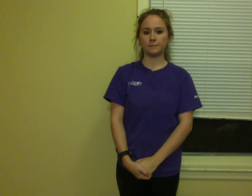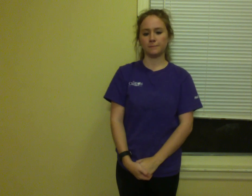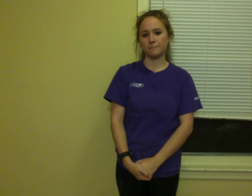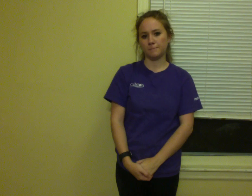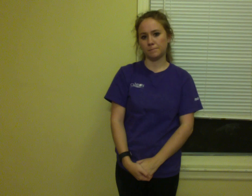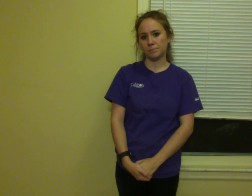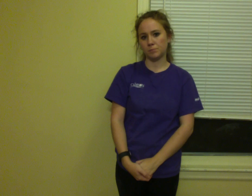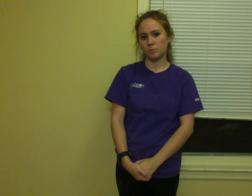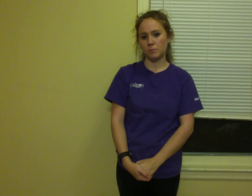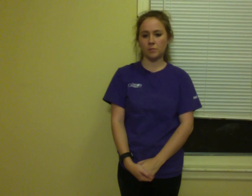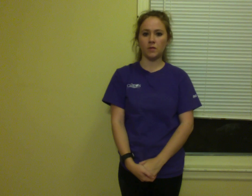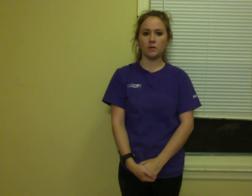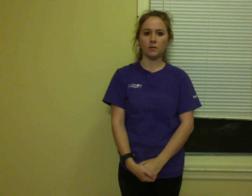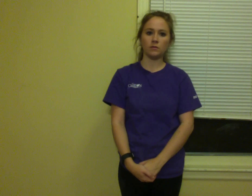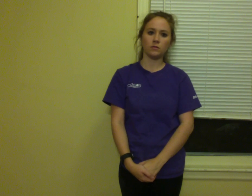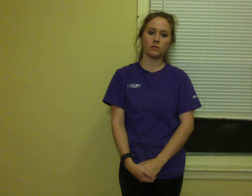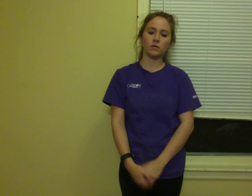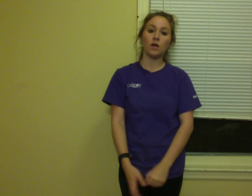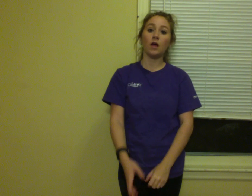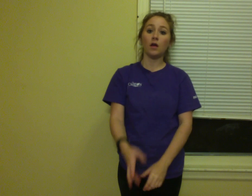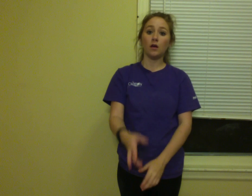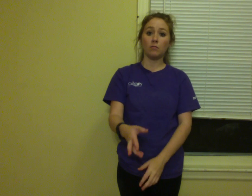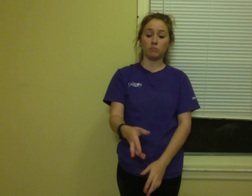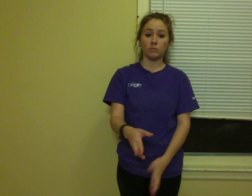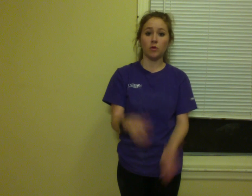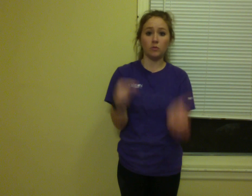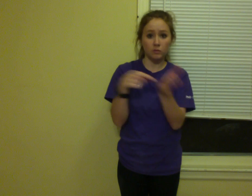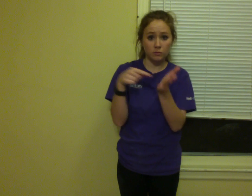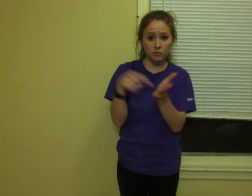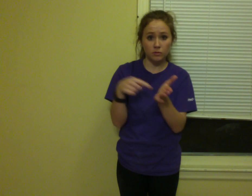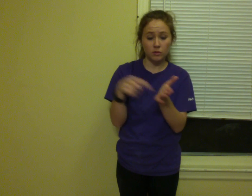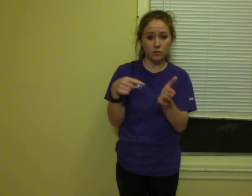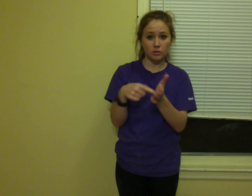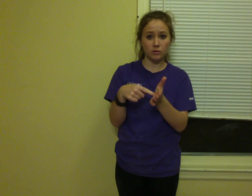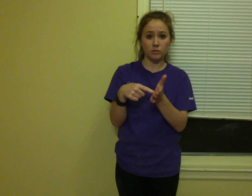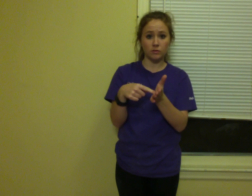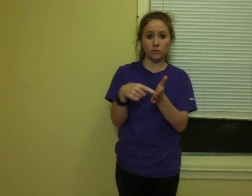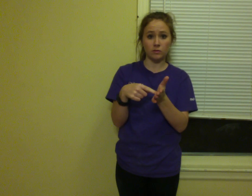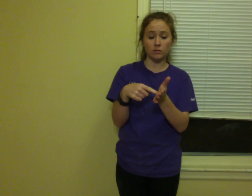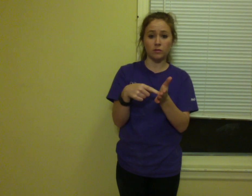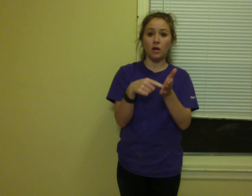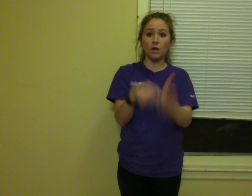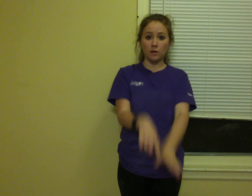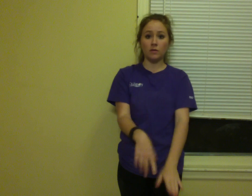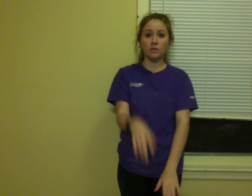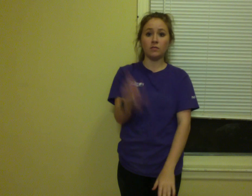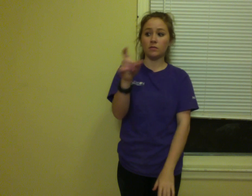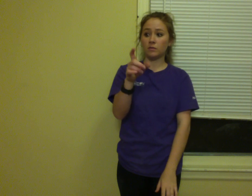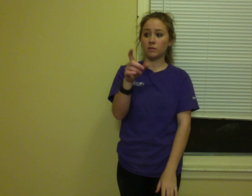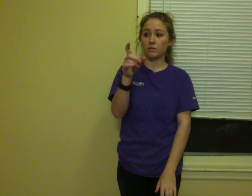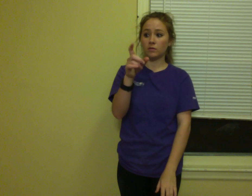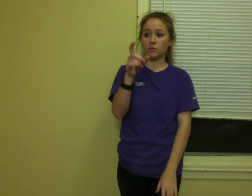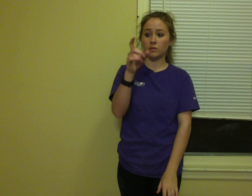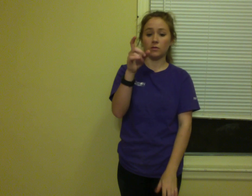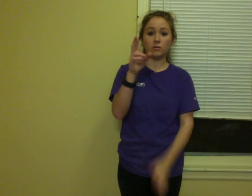The competence test also requires newspapermen to use the services of experts. I want 500